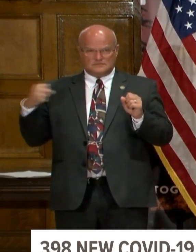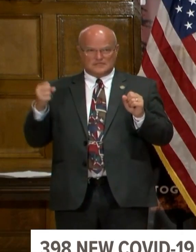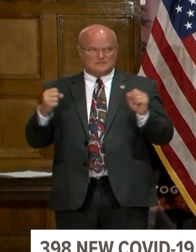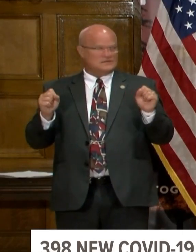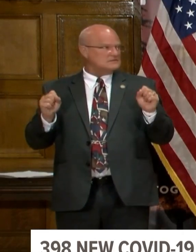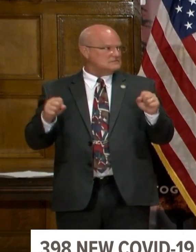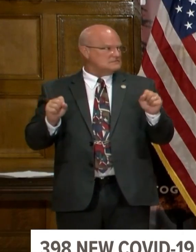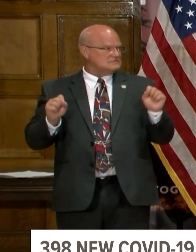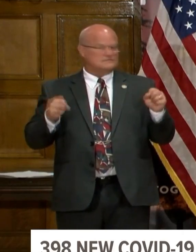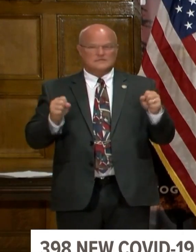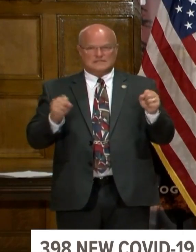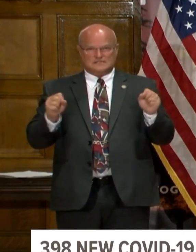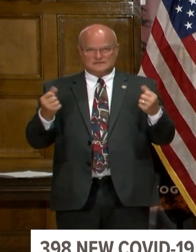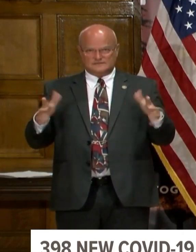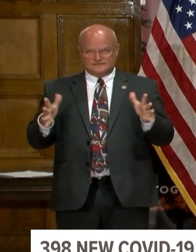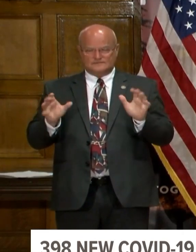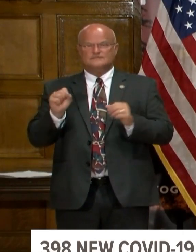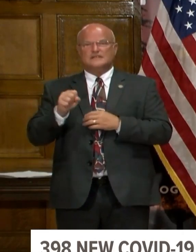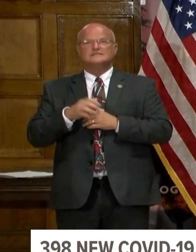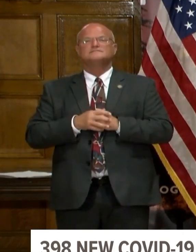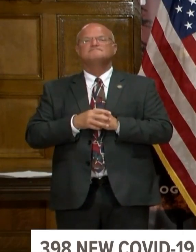Yes. All right.